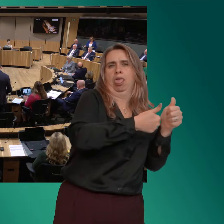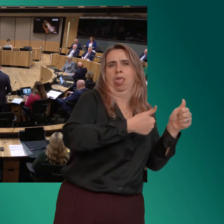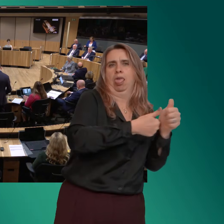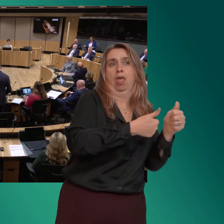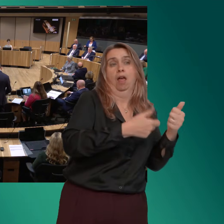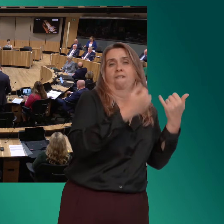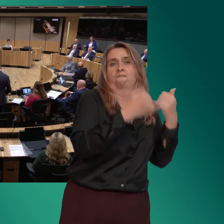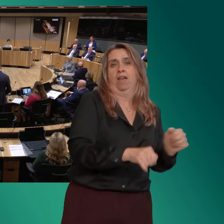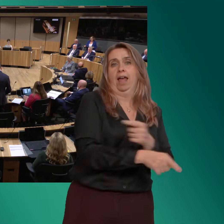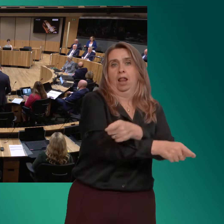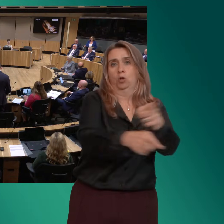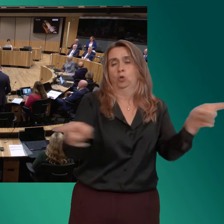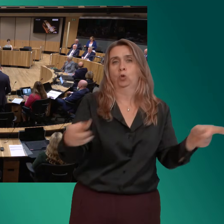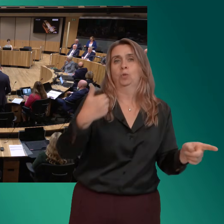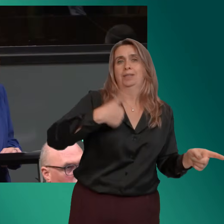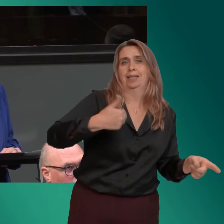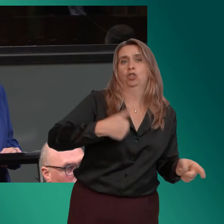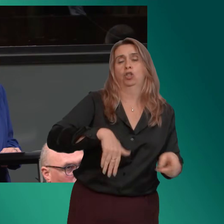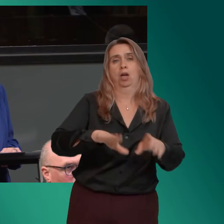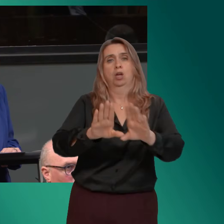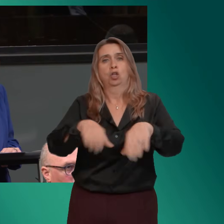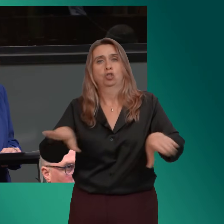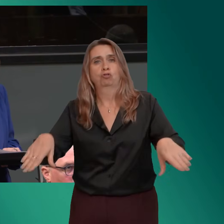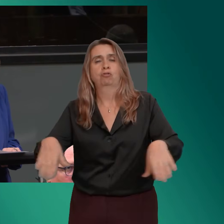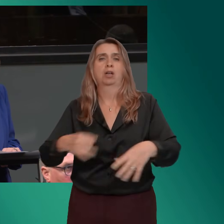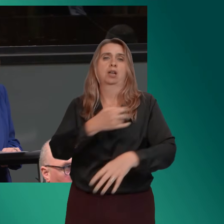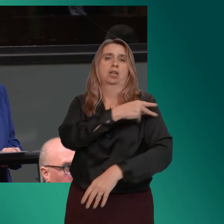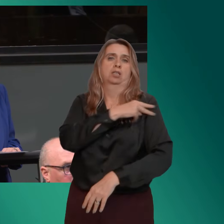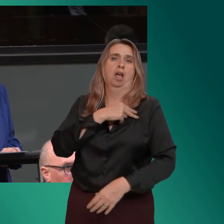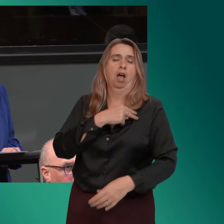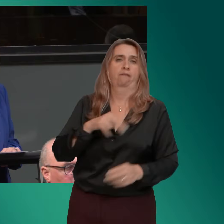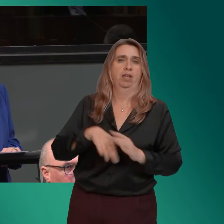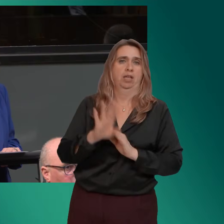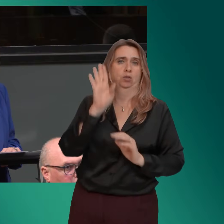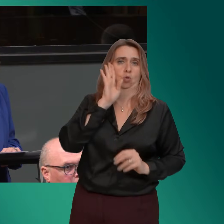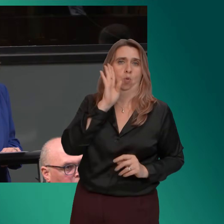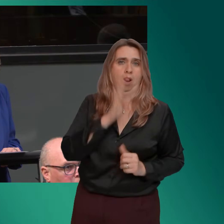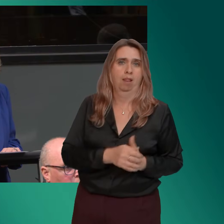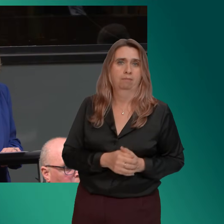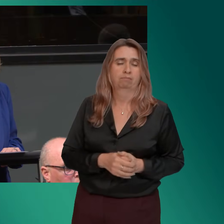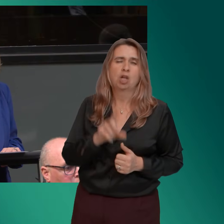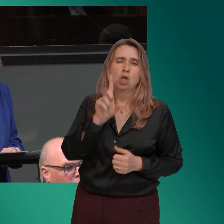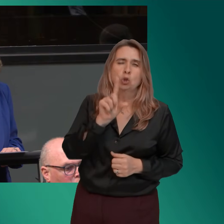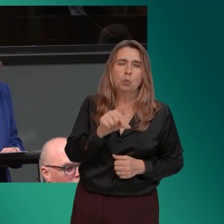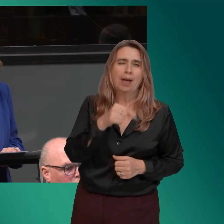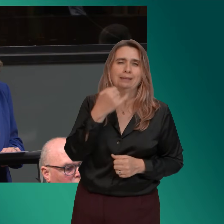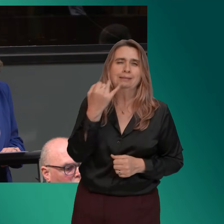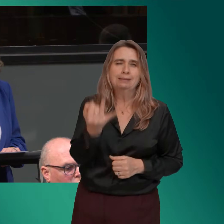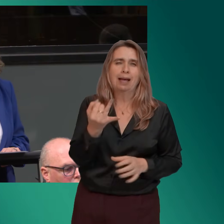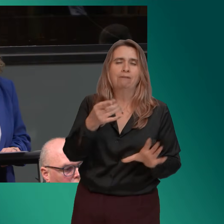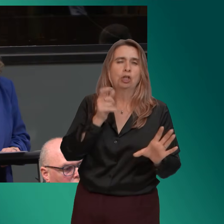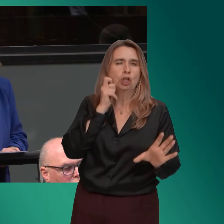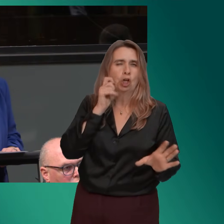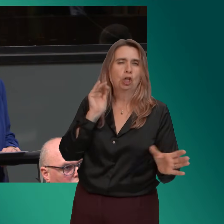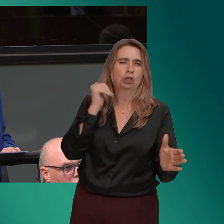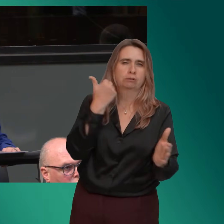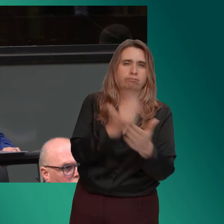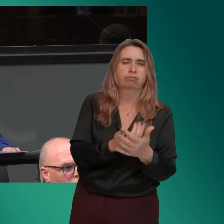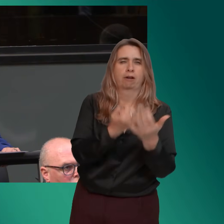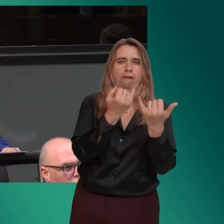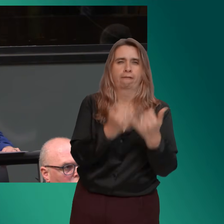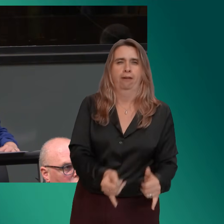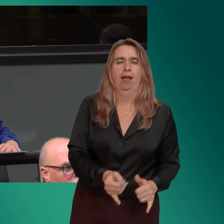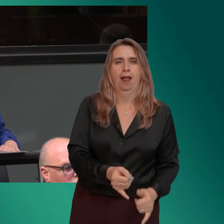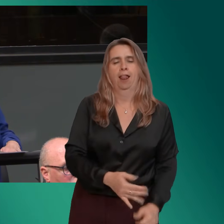our pupils, our teachers and school staff across Wales. And that's been for 27 years. For